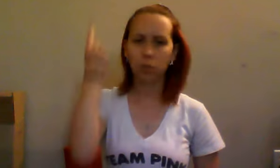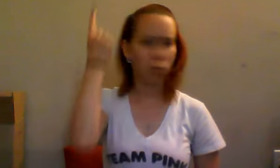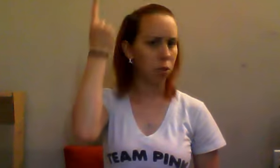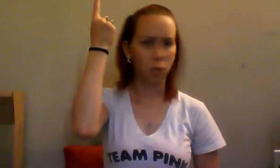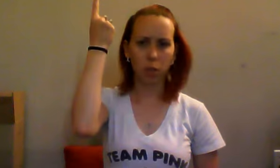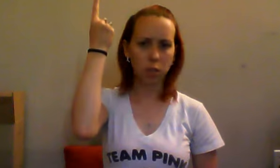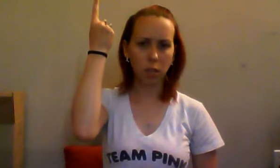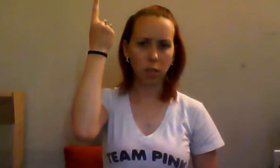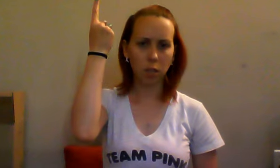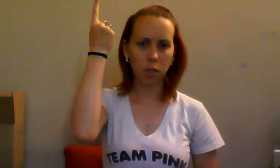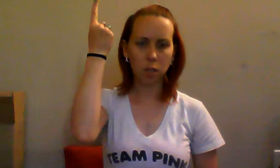don't understand,